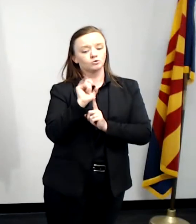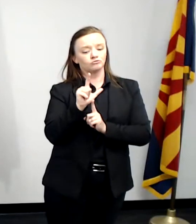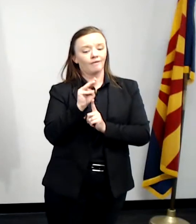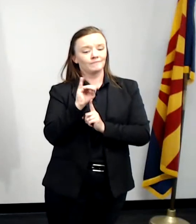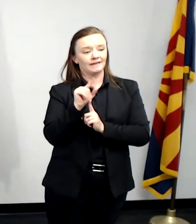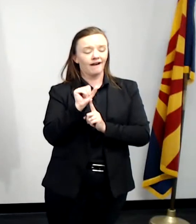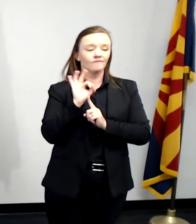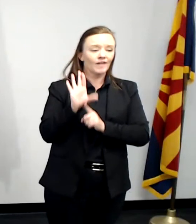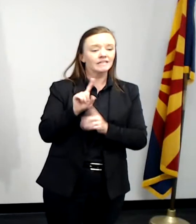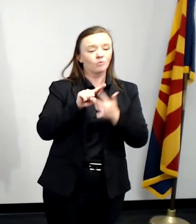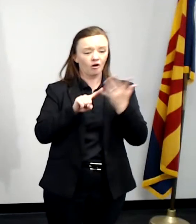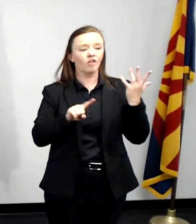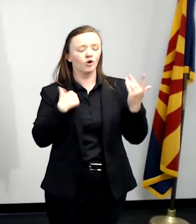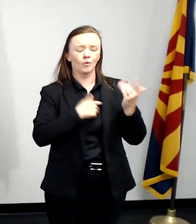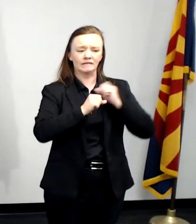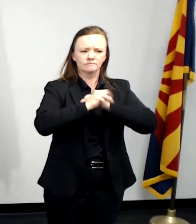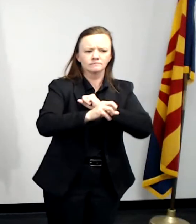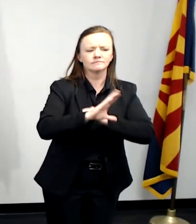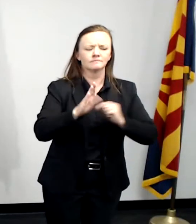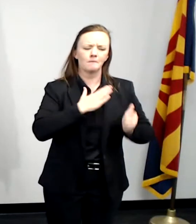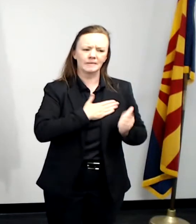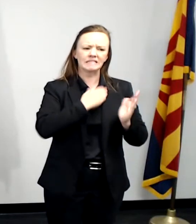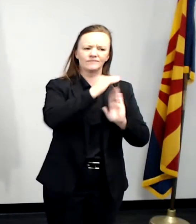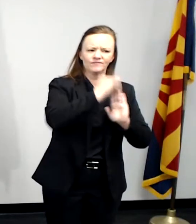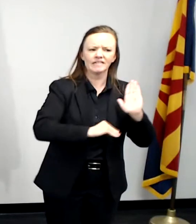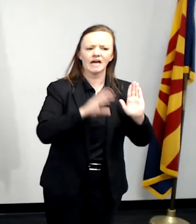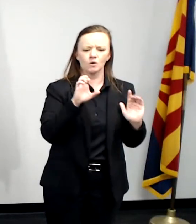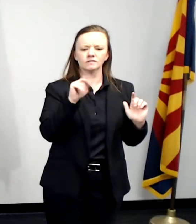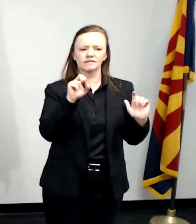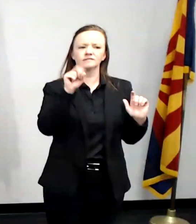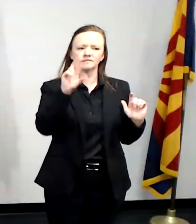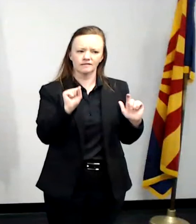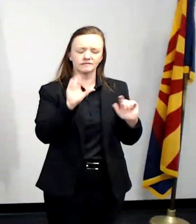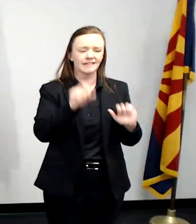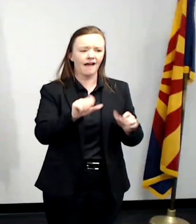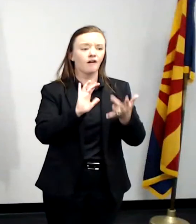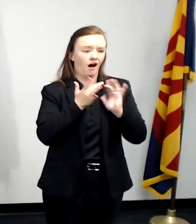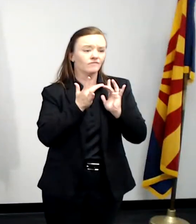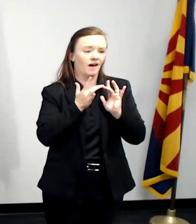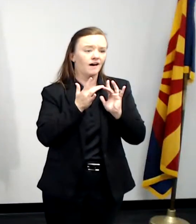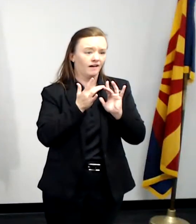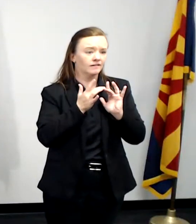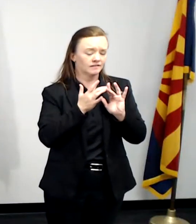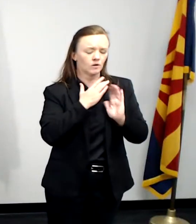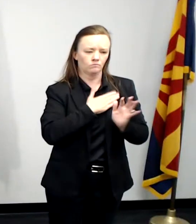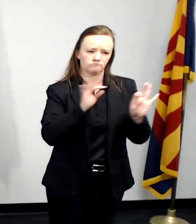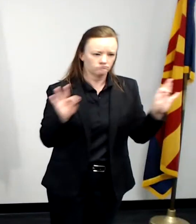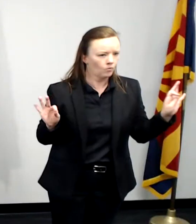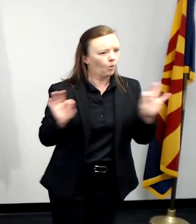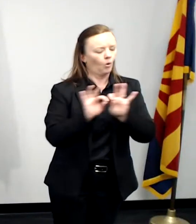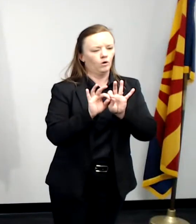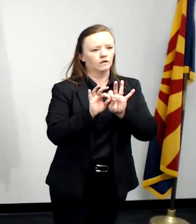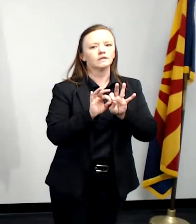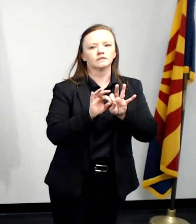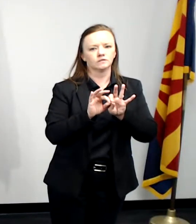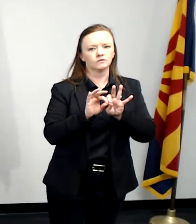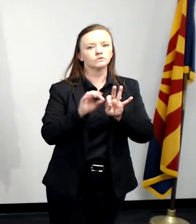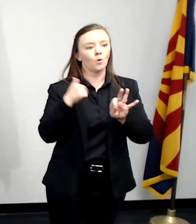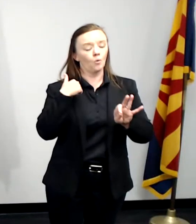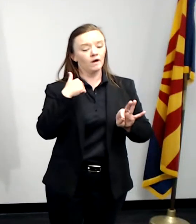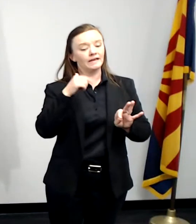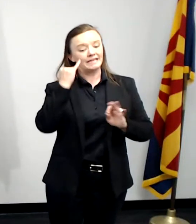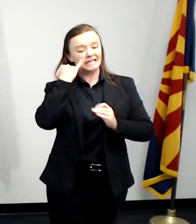and whatnot. But fill out your census, you got the time, and you can do it electronically this time around. So it's very important to bring more resources into